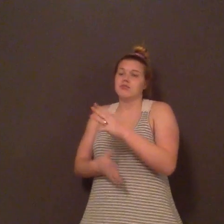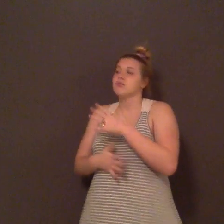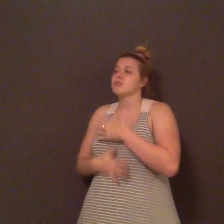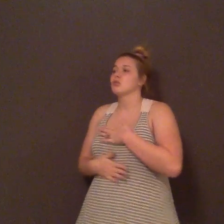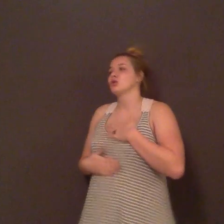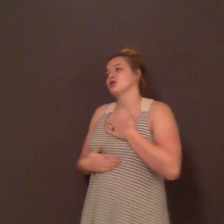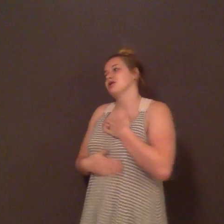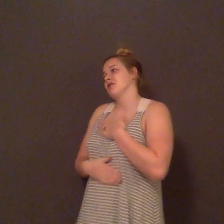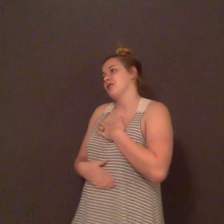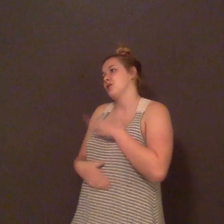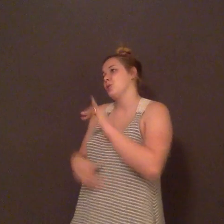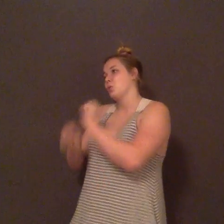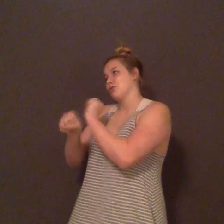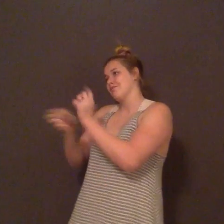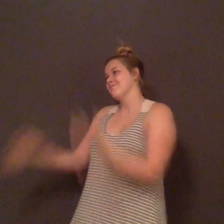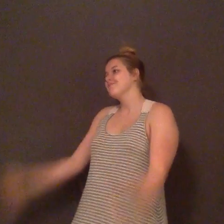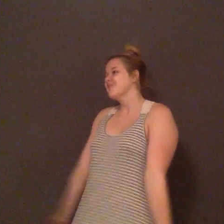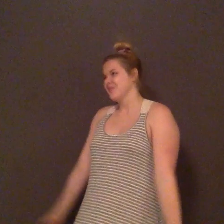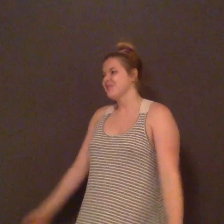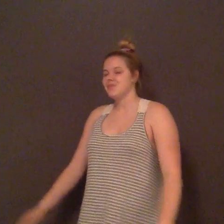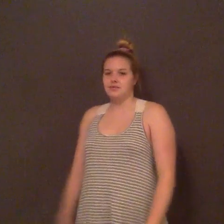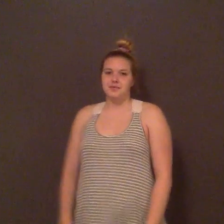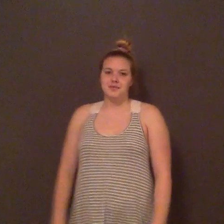effort. No